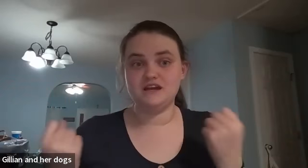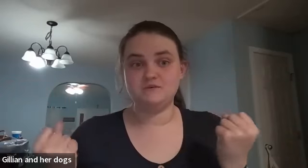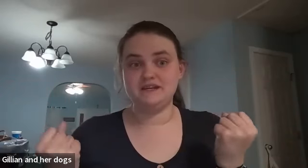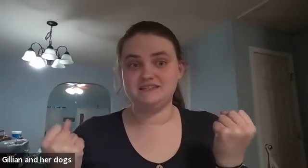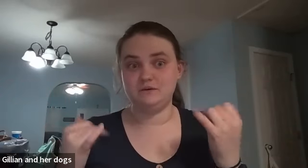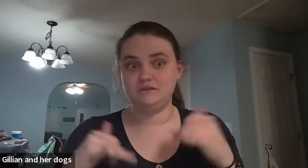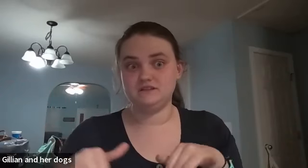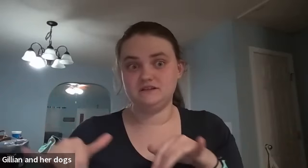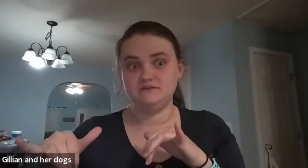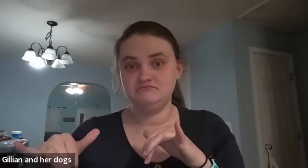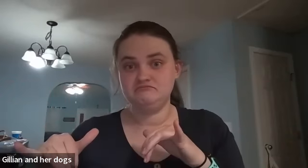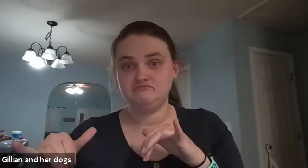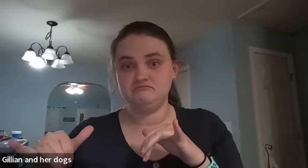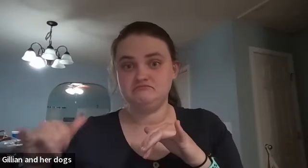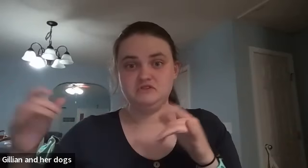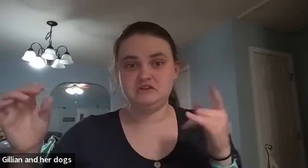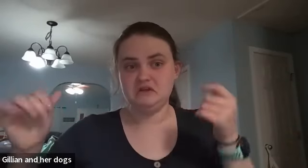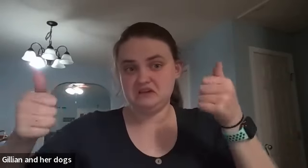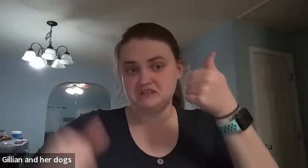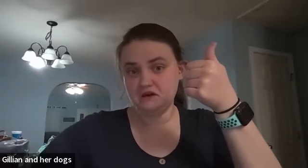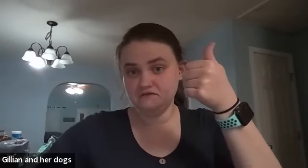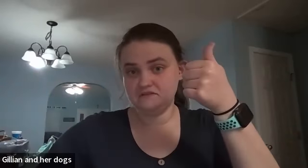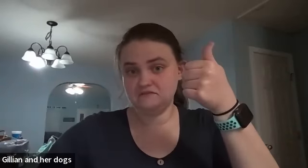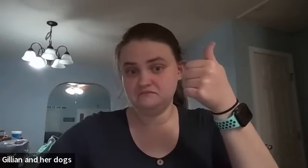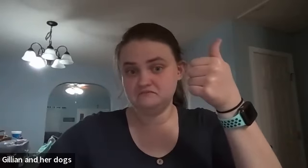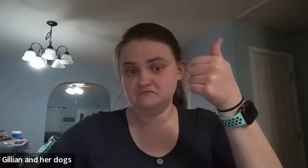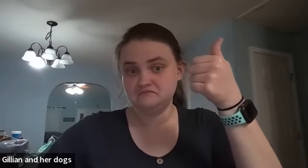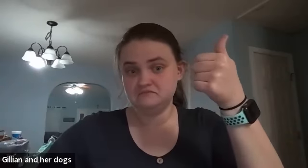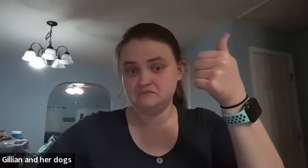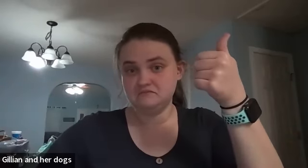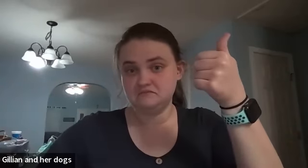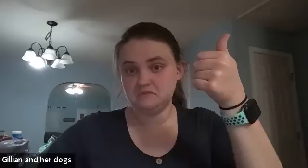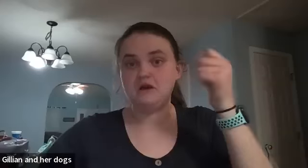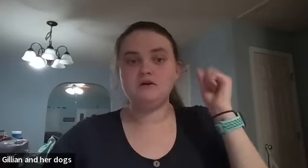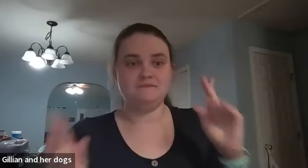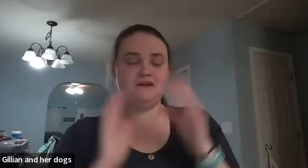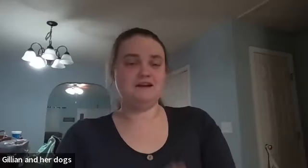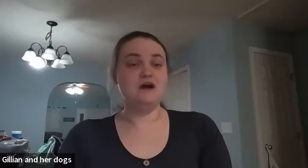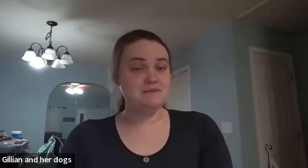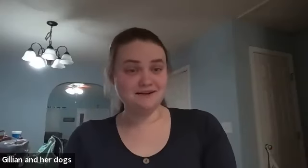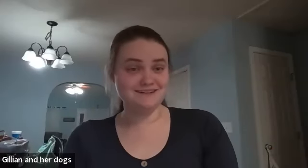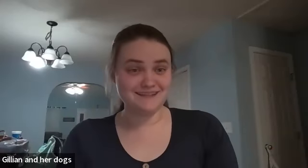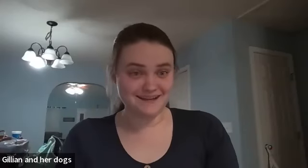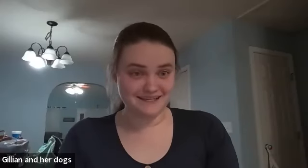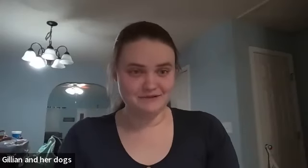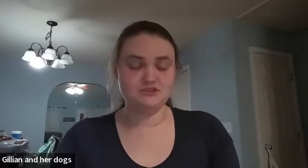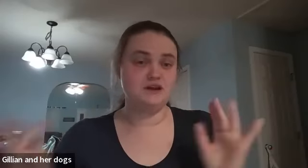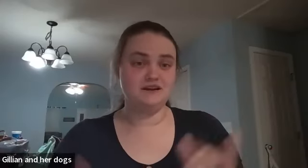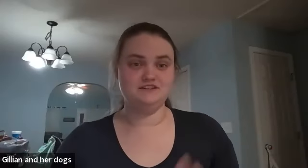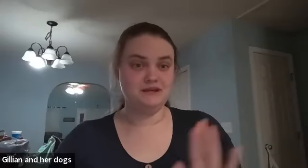guys want me to sign it with y'all still? You think you can yourselves? Okay, all right, so I'm not gonna sign it. I'm gonna try not to. I might